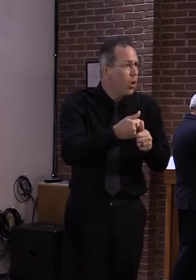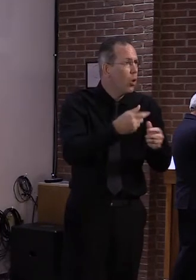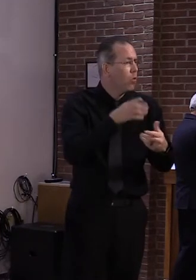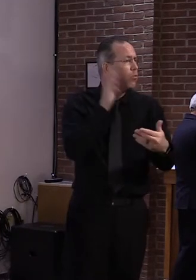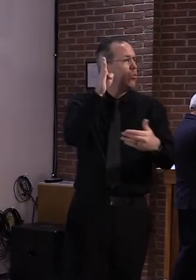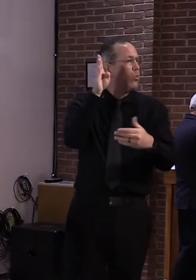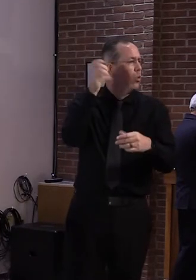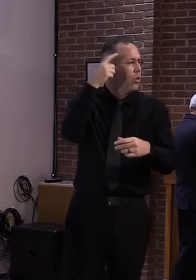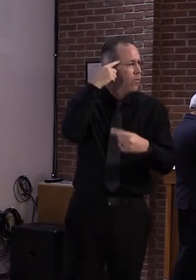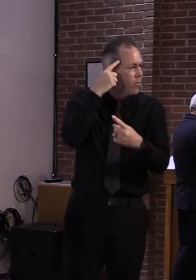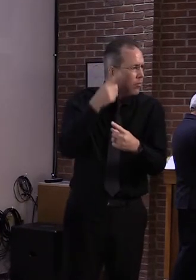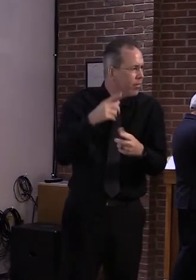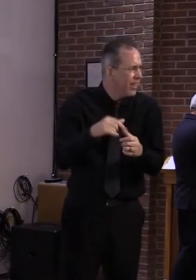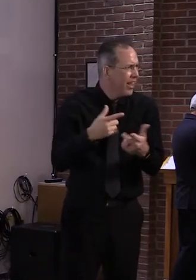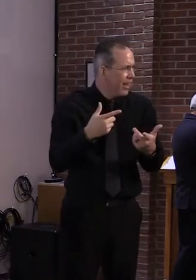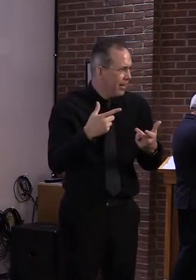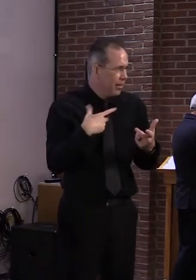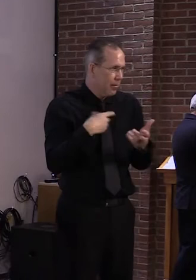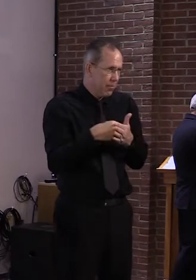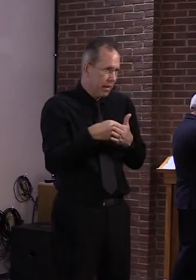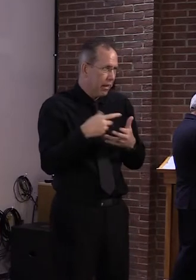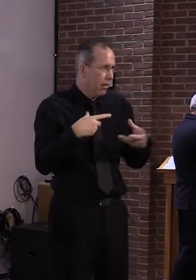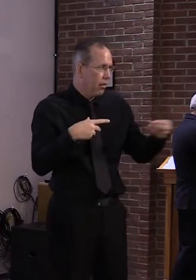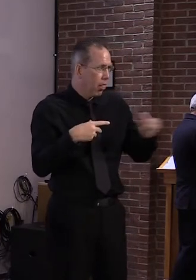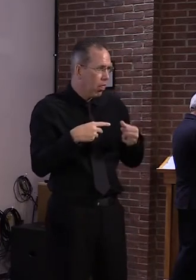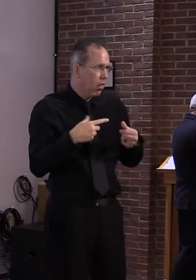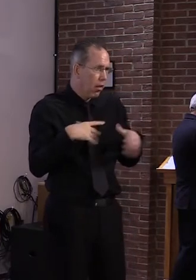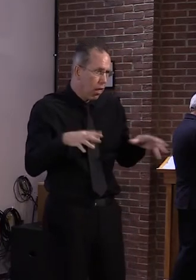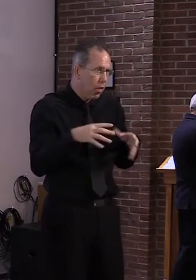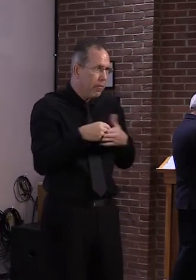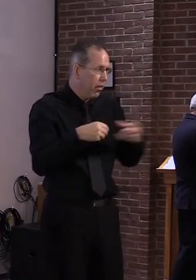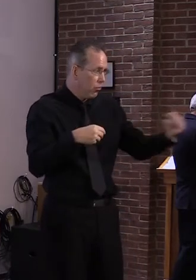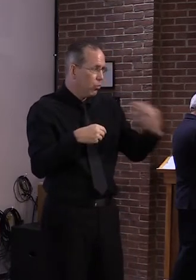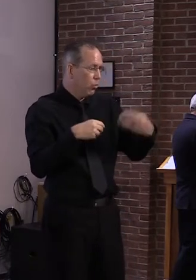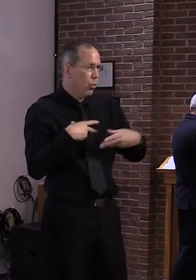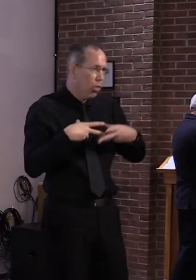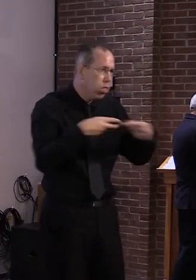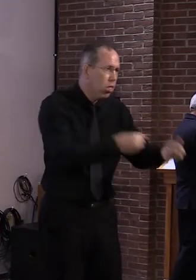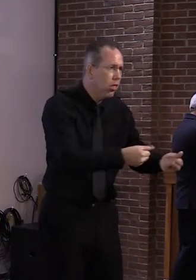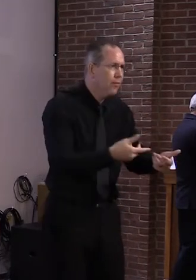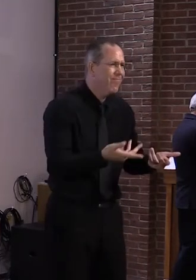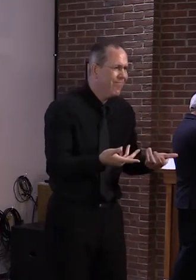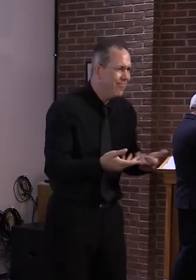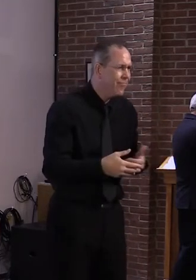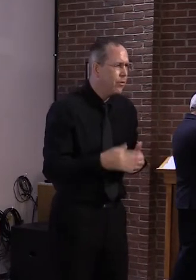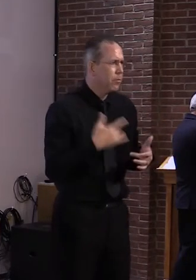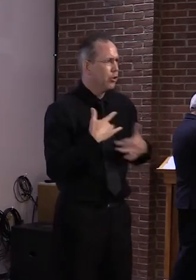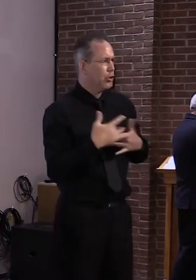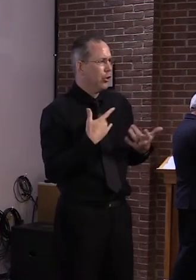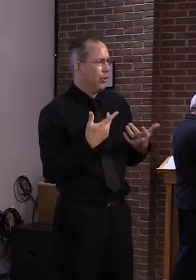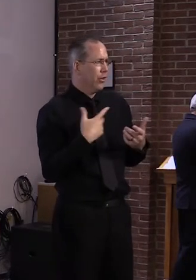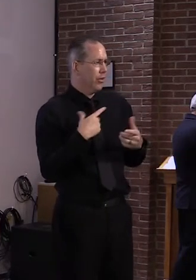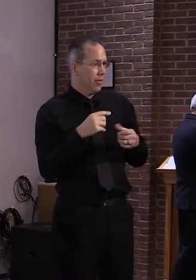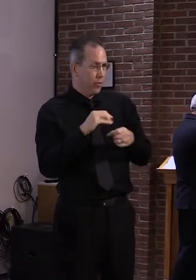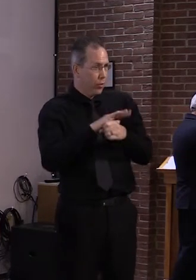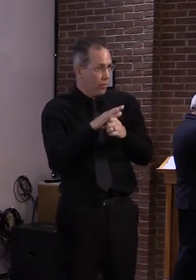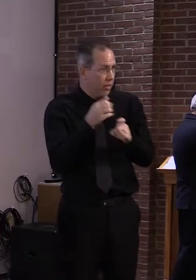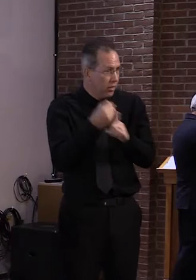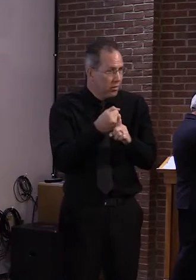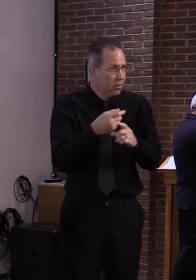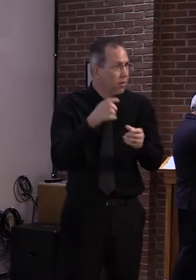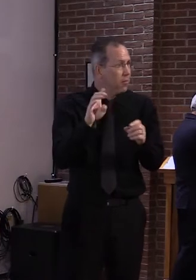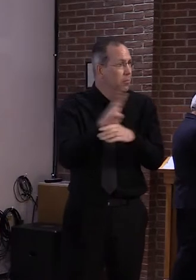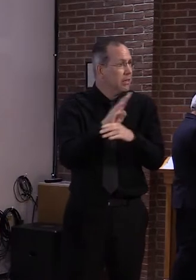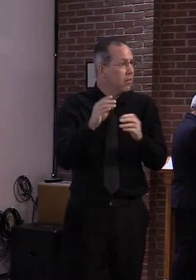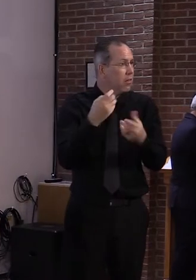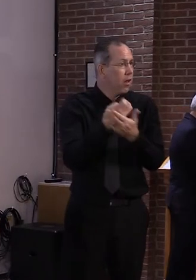us to do as an administration. That's concerning, especially when we're facing these budget deficits and so forth, and we're going to have to tighten our